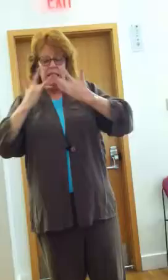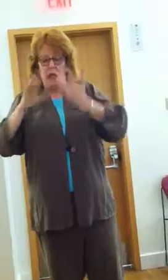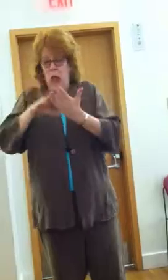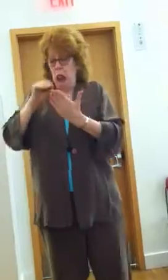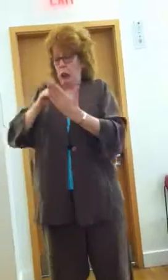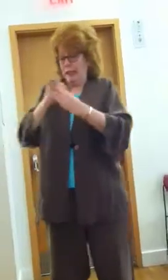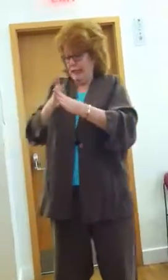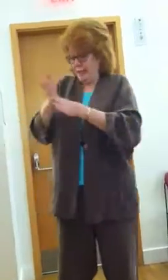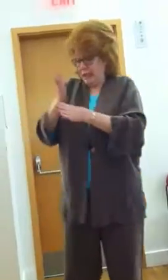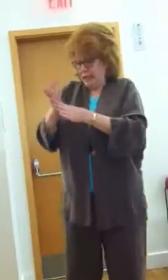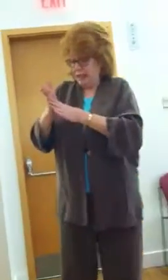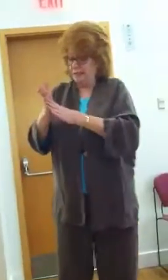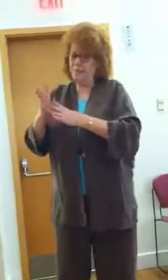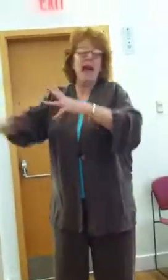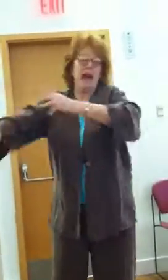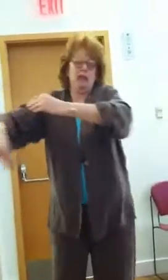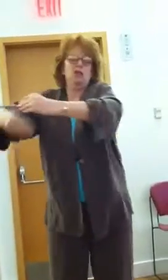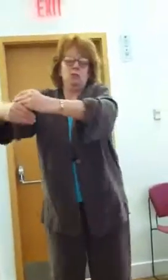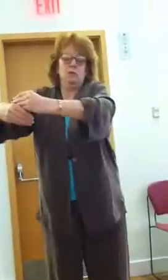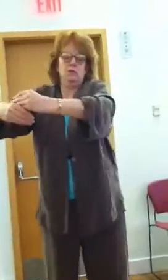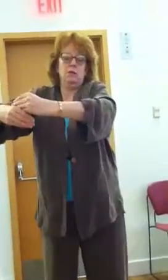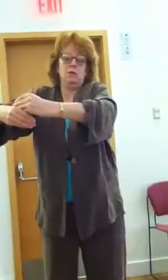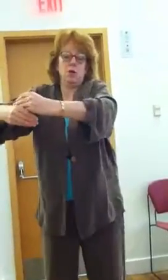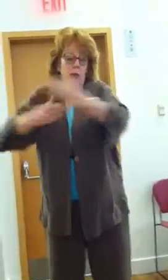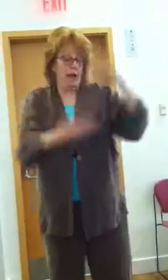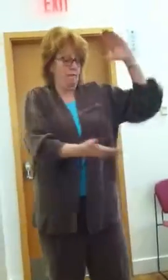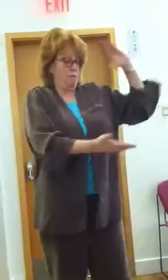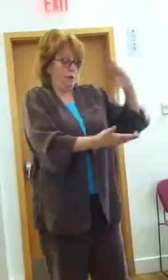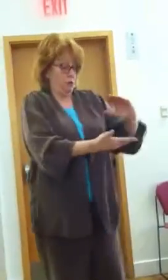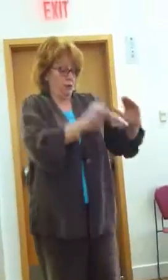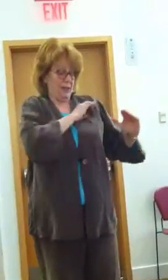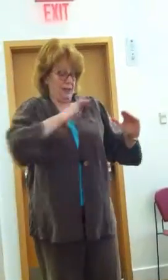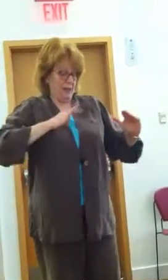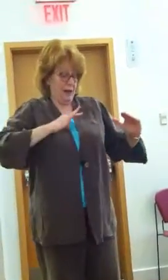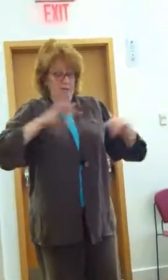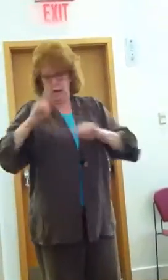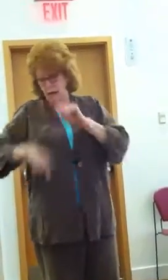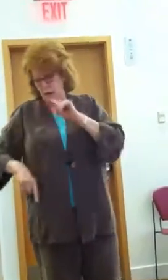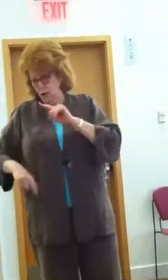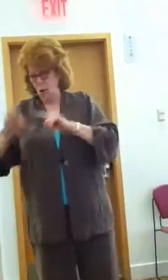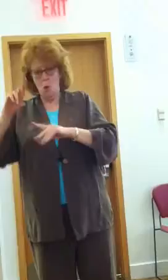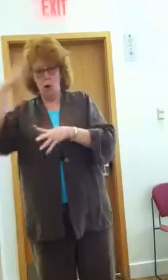luxury, and so there are reduced staff positions, or they've disappeared entirely.